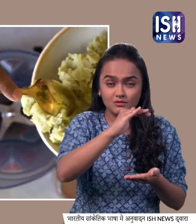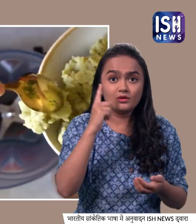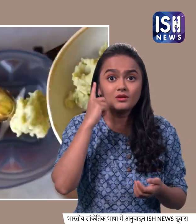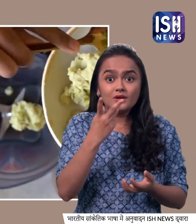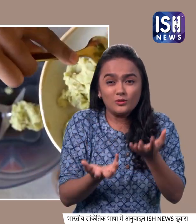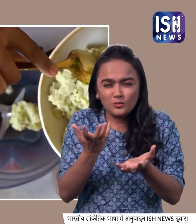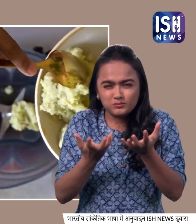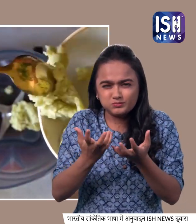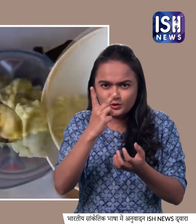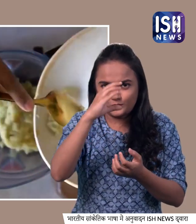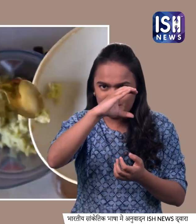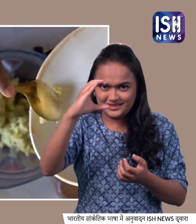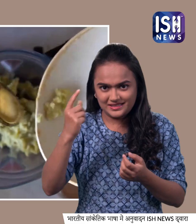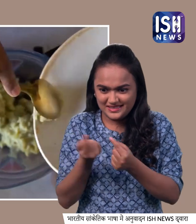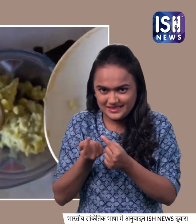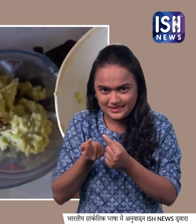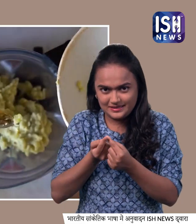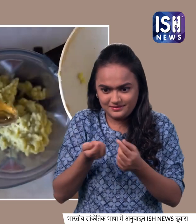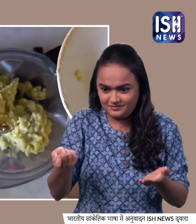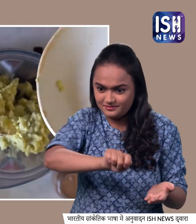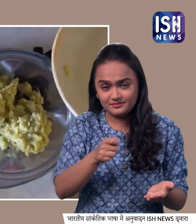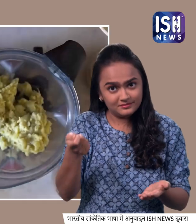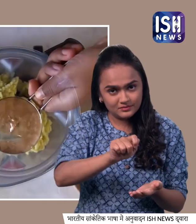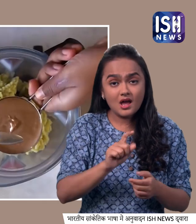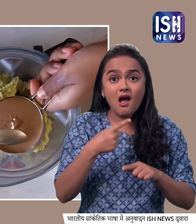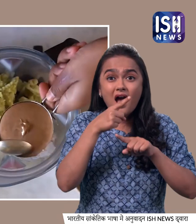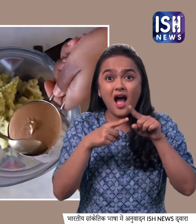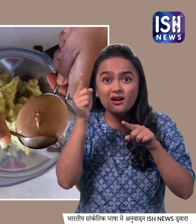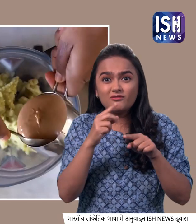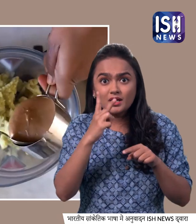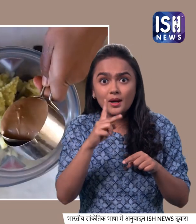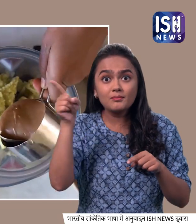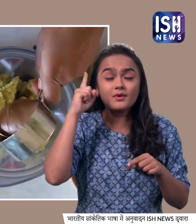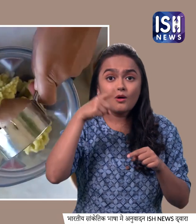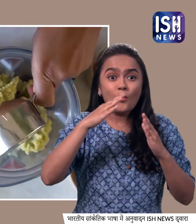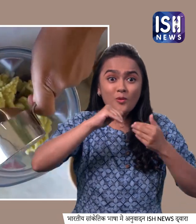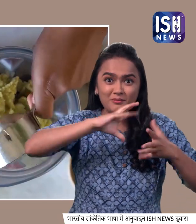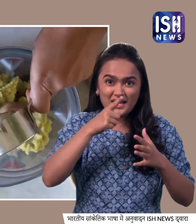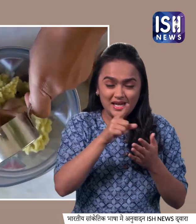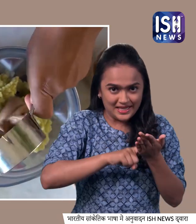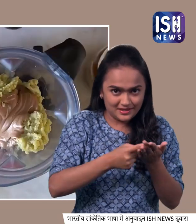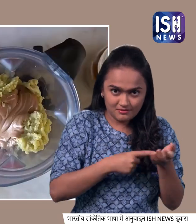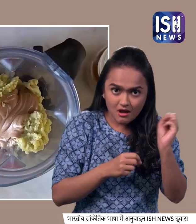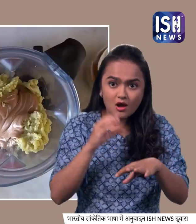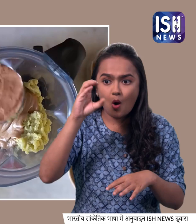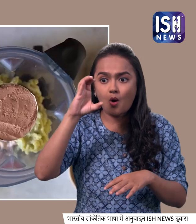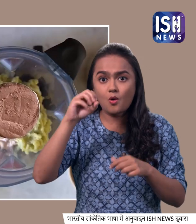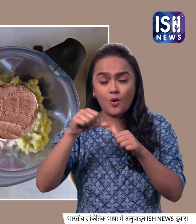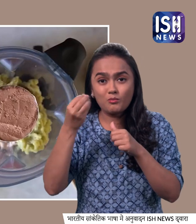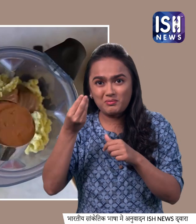mashed potatoes. That means, sugar. Half a cup of homemade almond butter. Half a cup of cacao powder, which you can